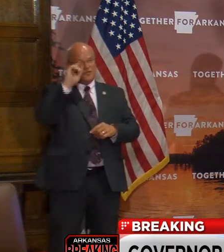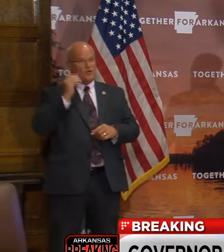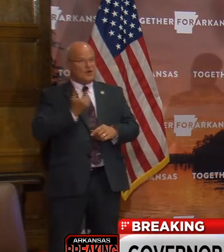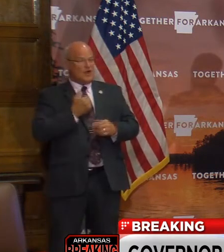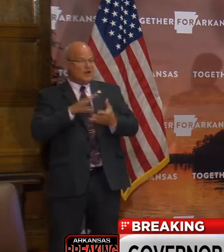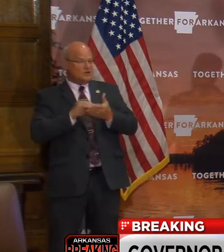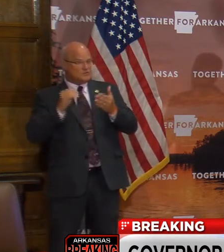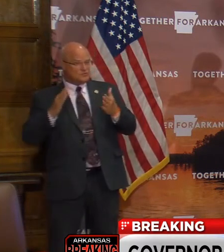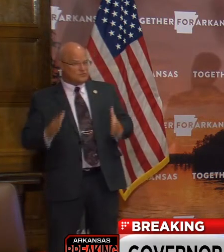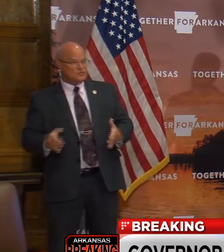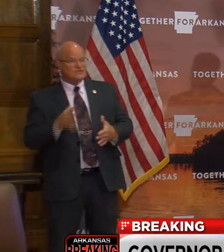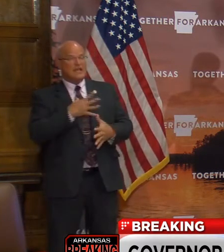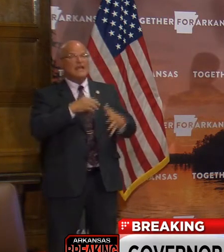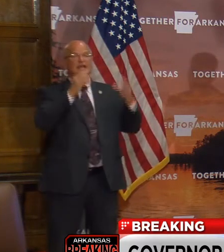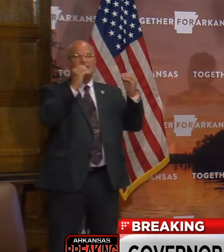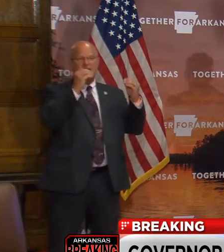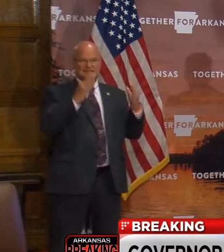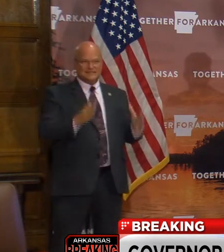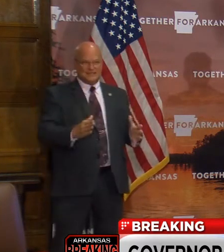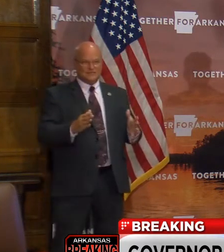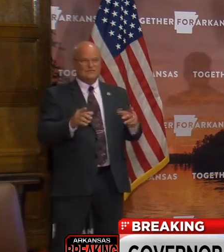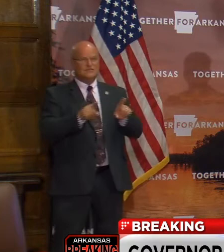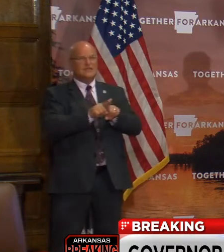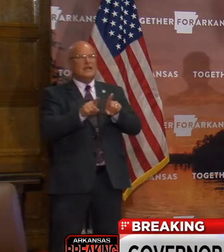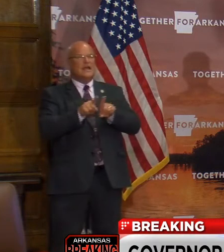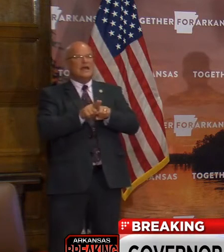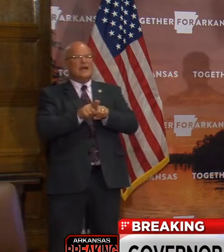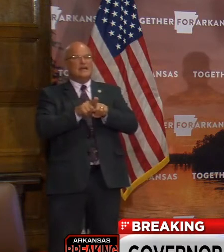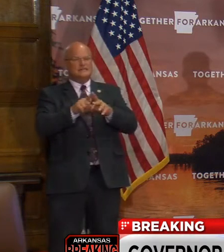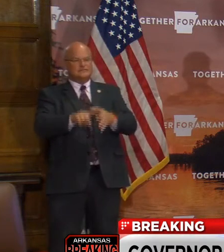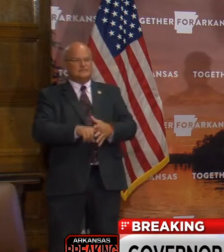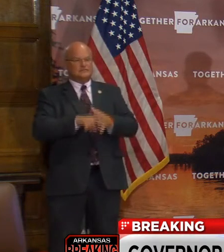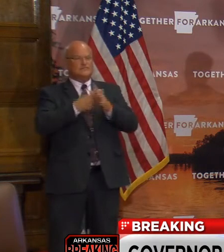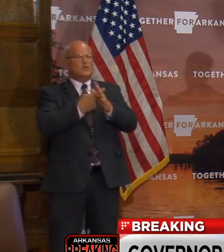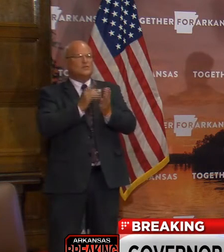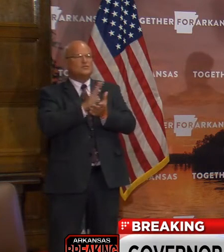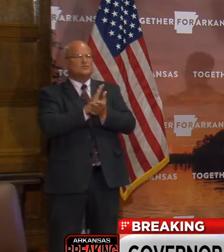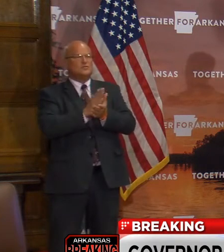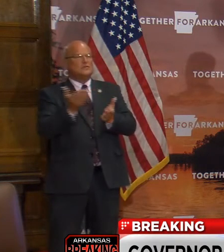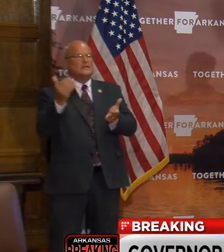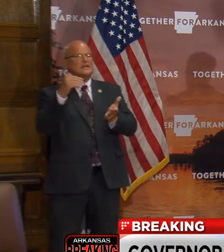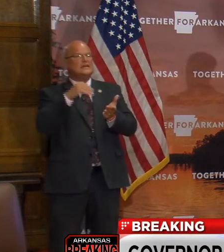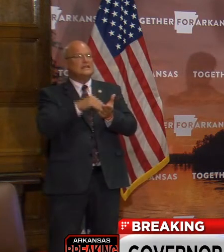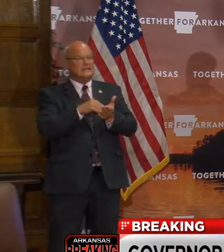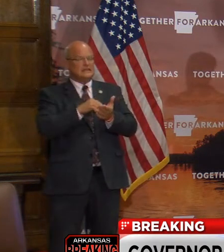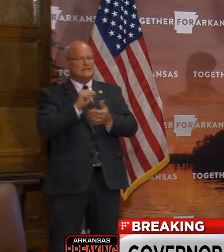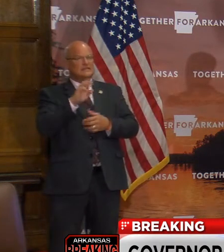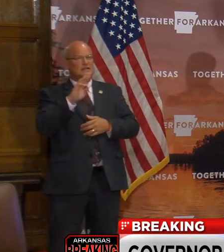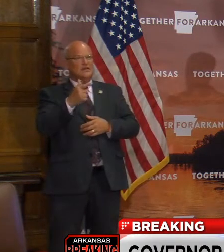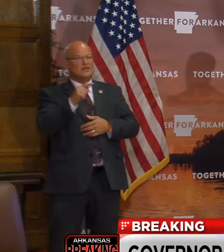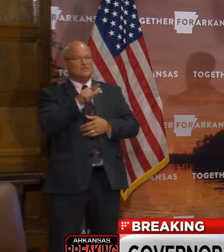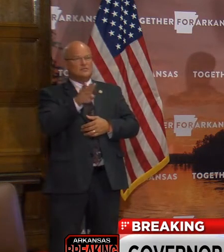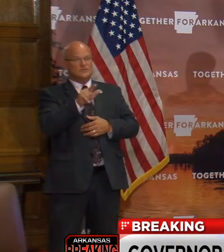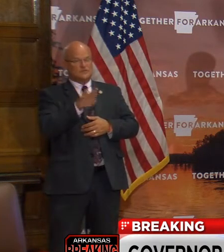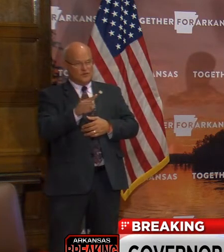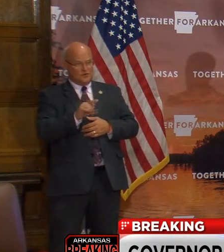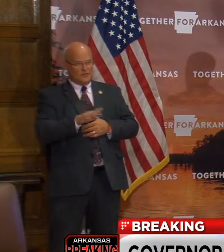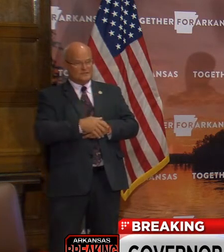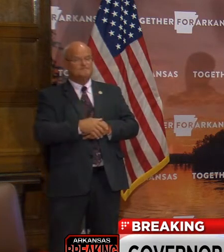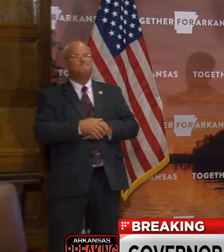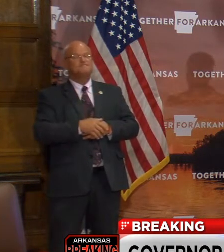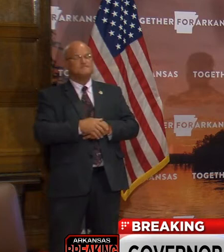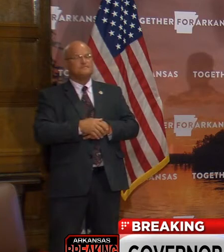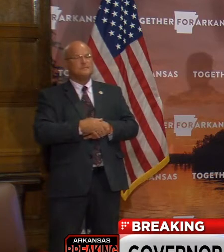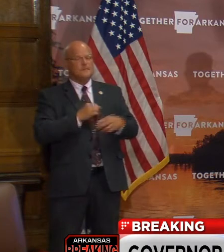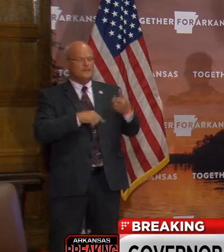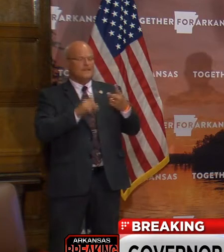students and our teachers as schools are coming back online. There's a second